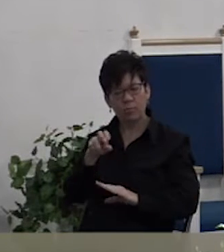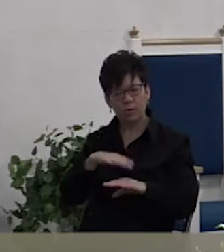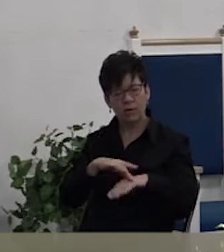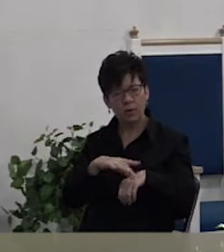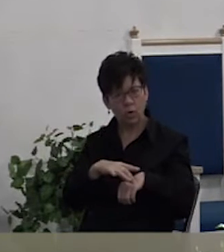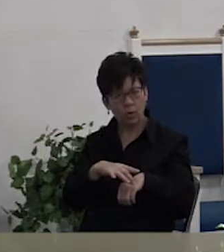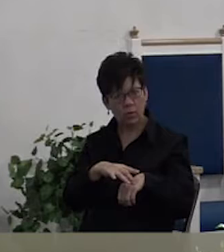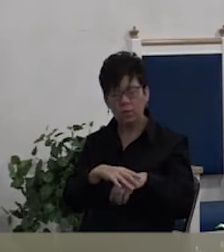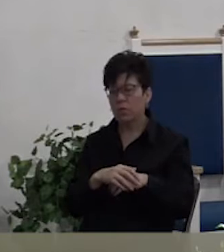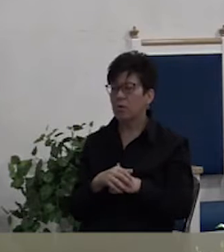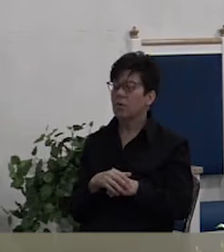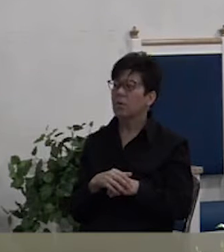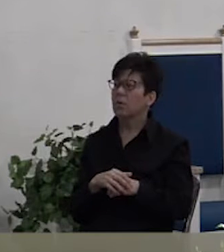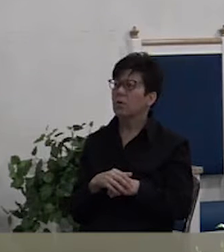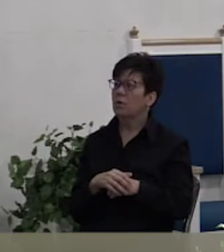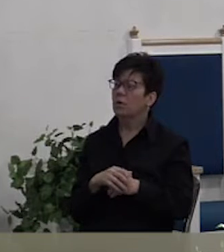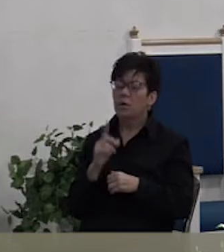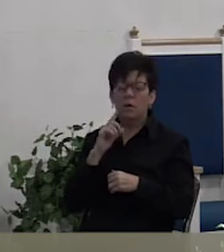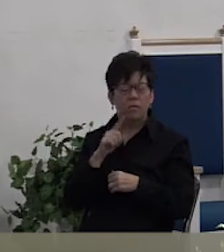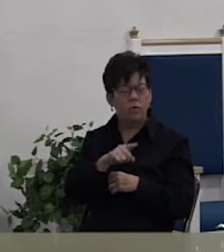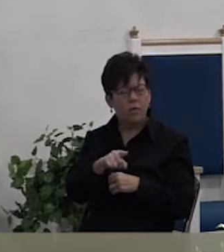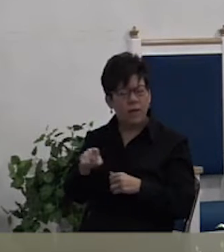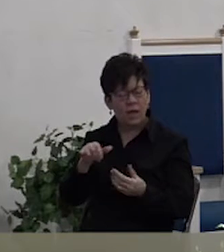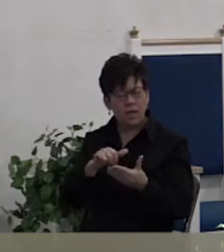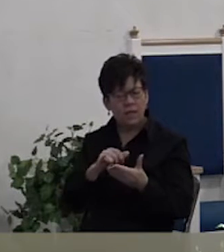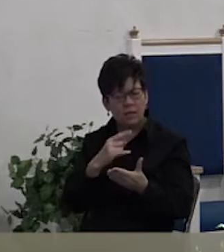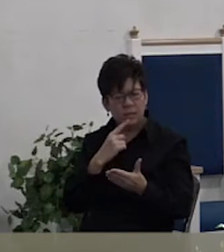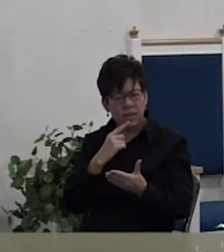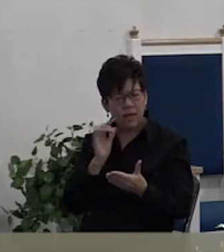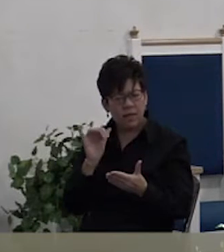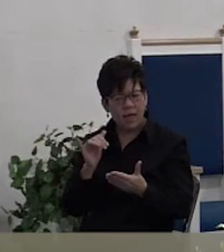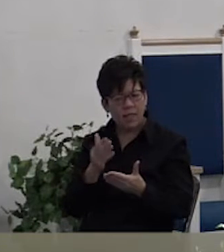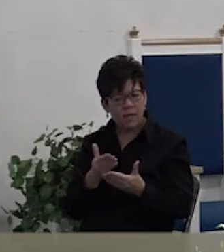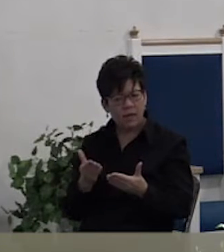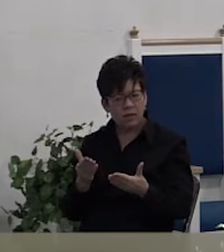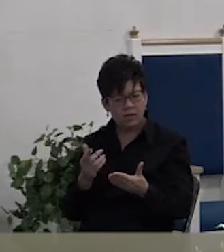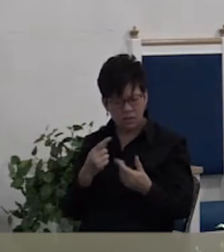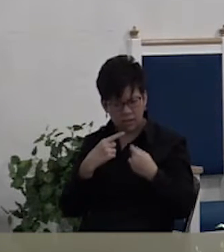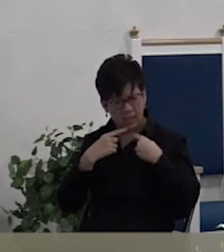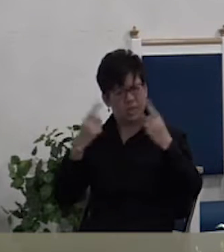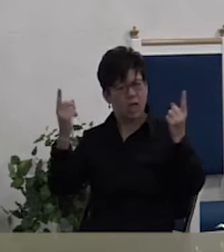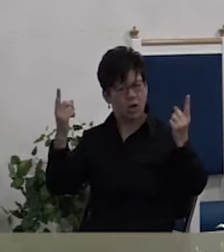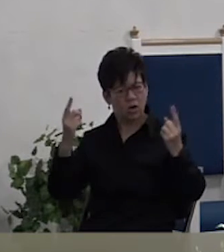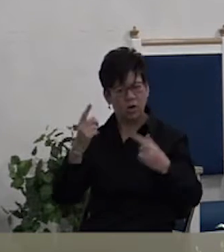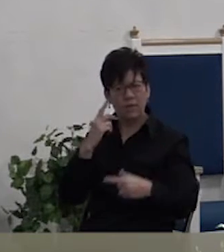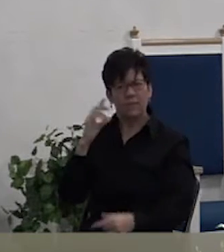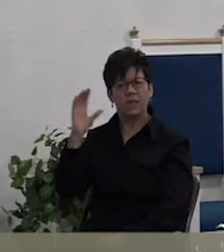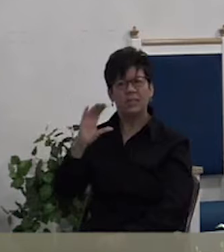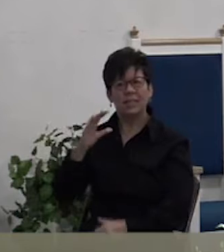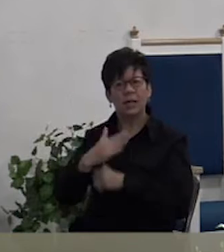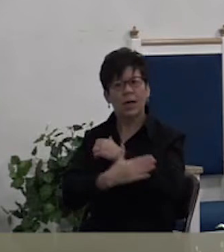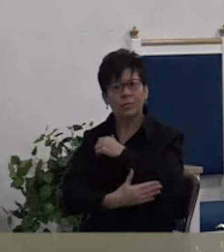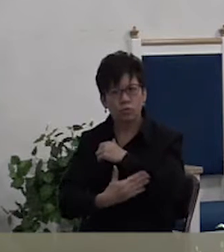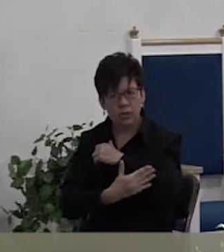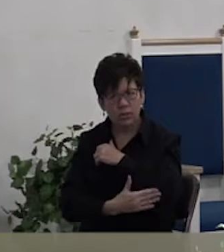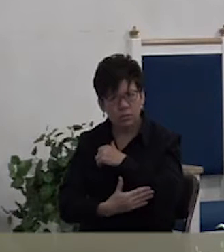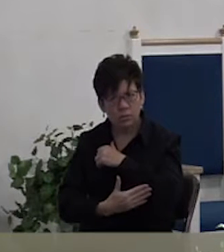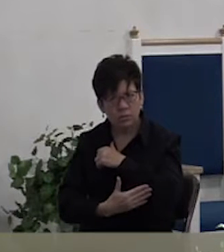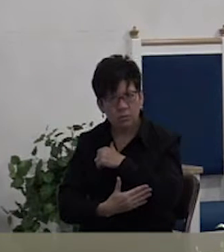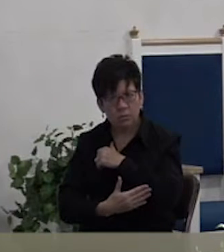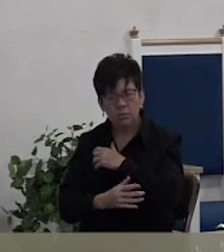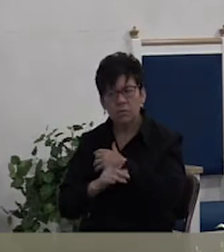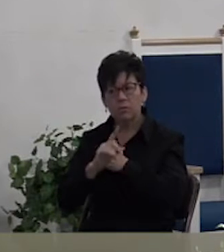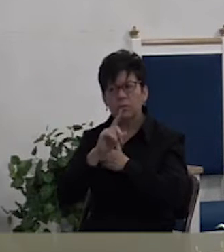earth. For they that say such things declare plainly that they seek a country.